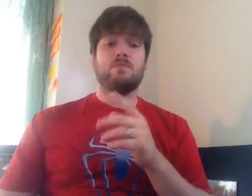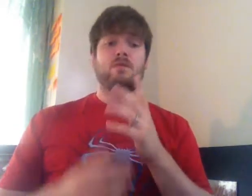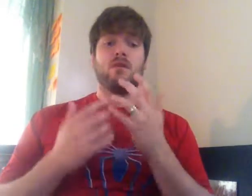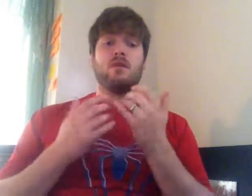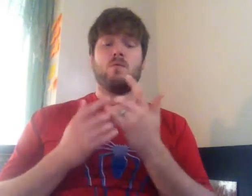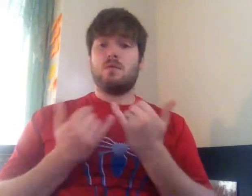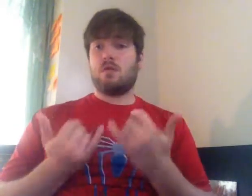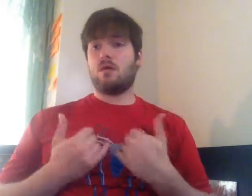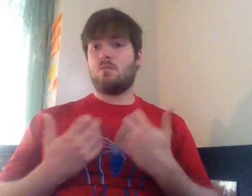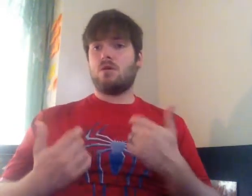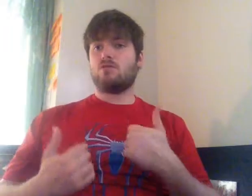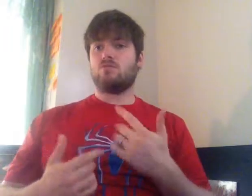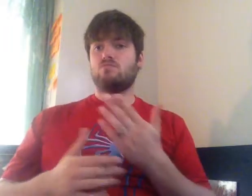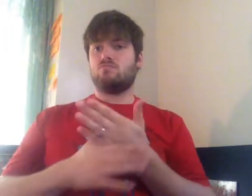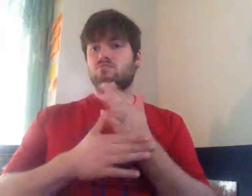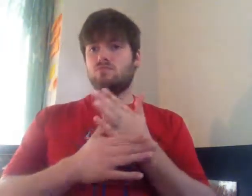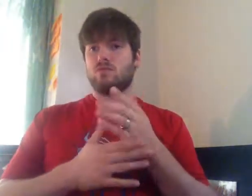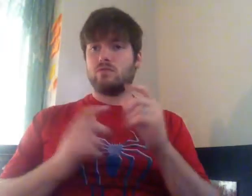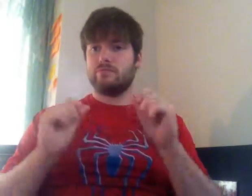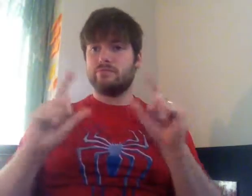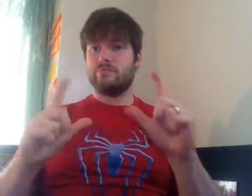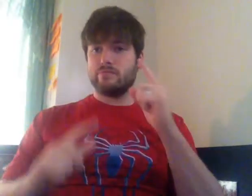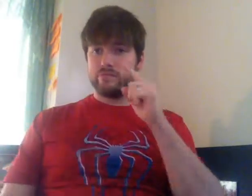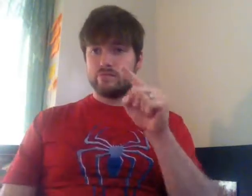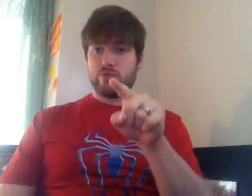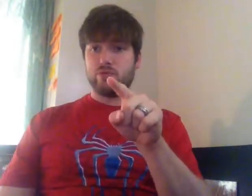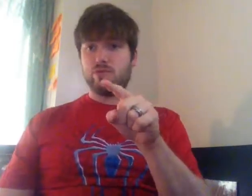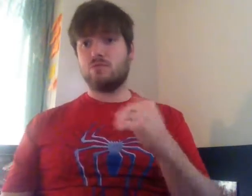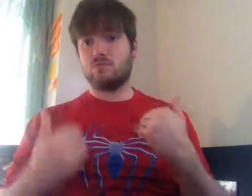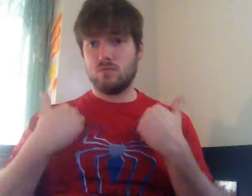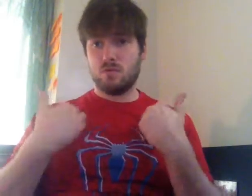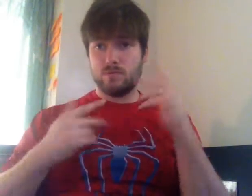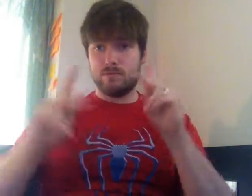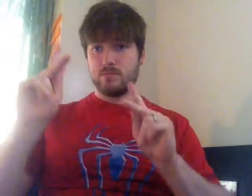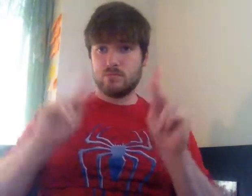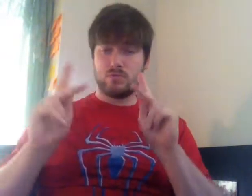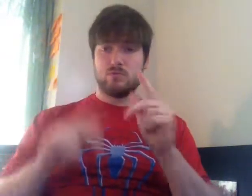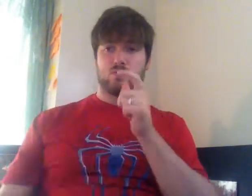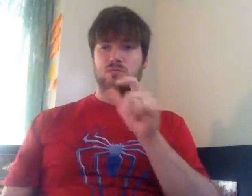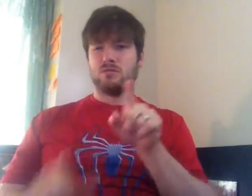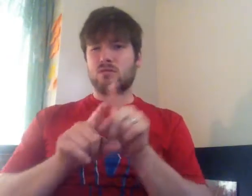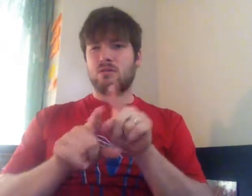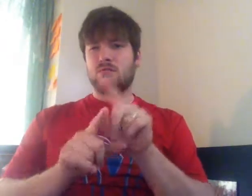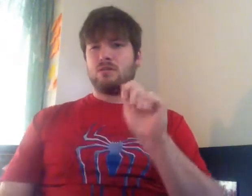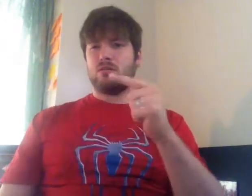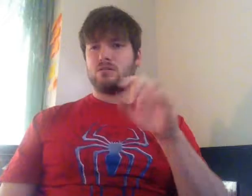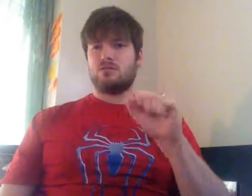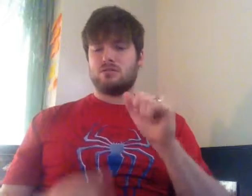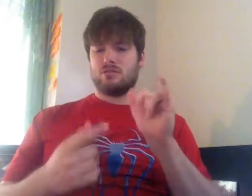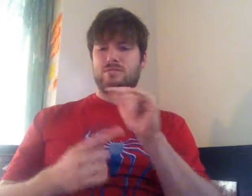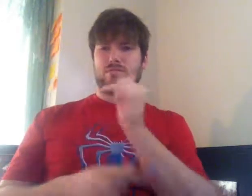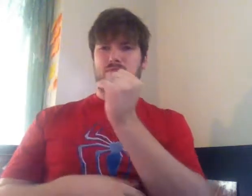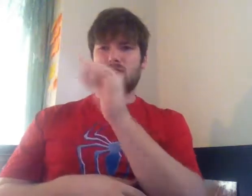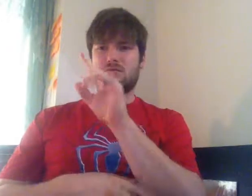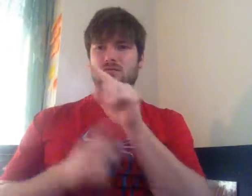mariners beware, this is kind of trouble. I mean, there's some nasty rain bands in here. No lightning, good news, but I think maybe even better news than good news is that it's moving